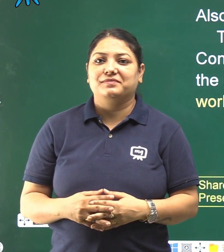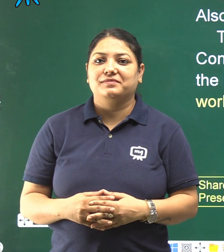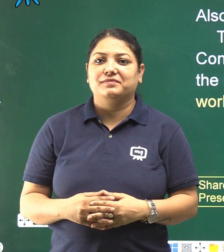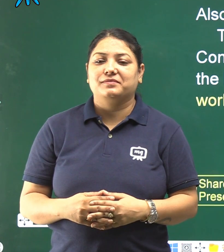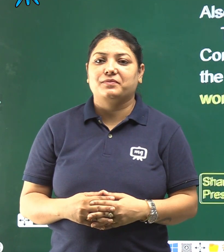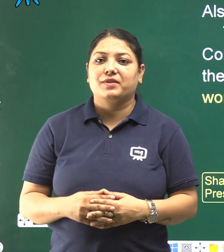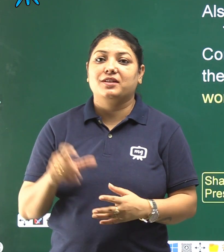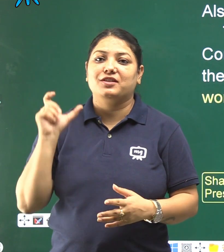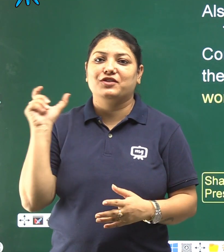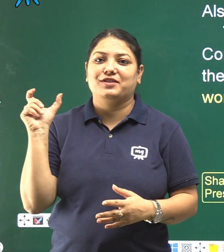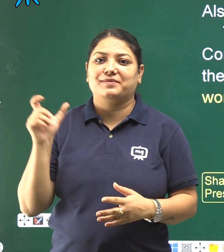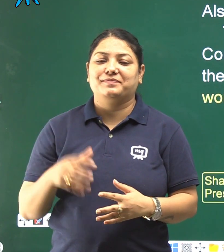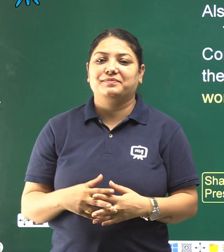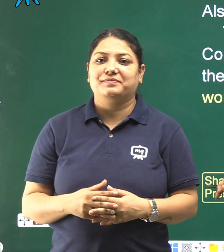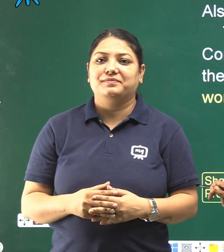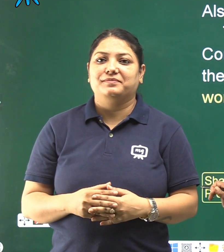Share.